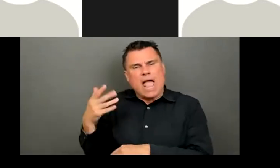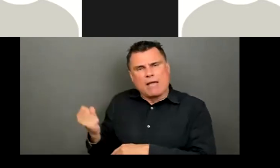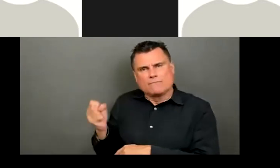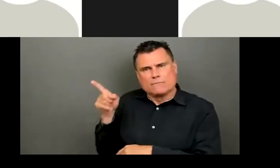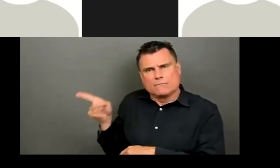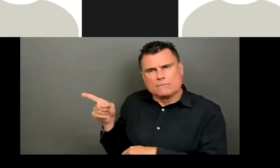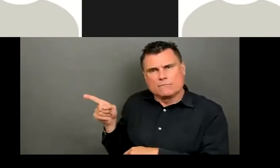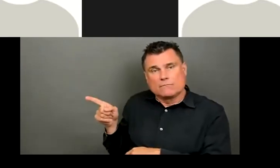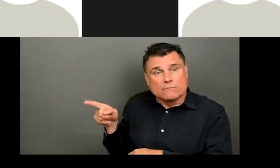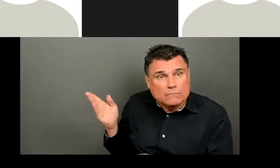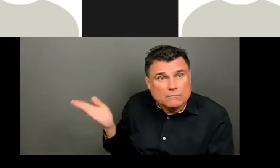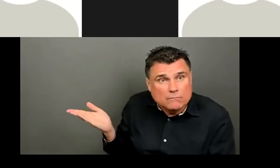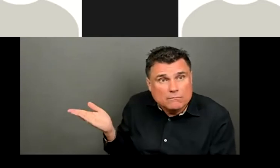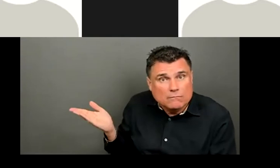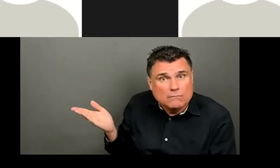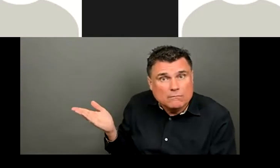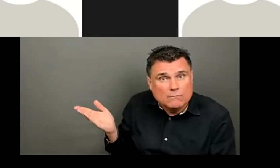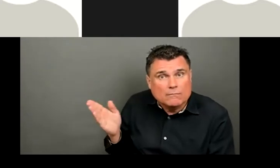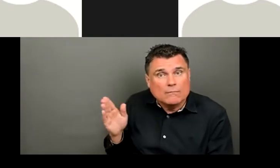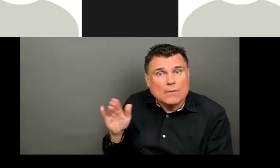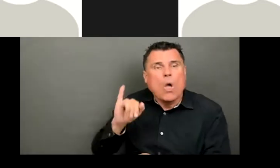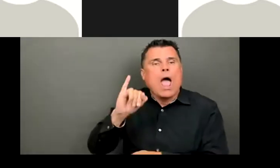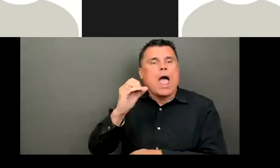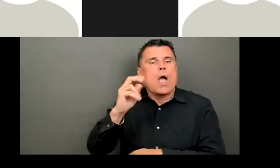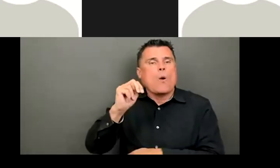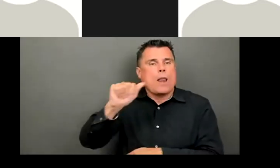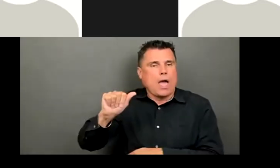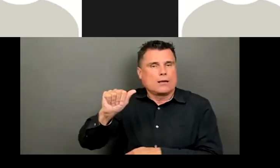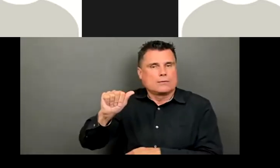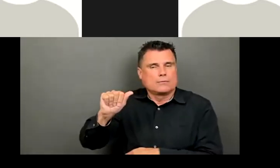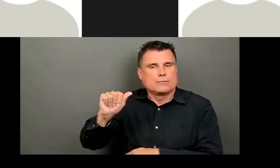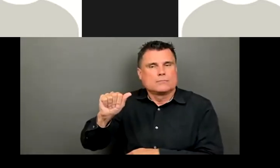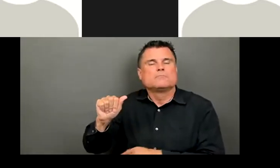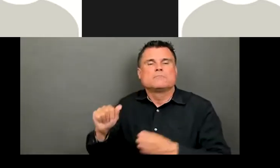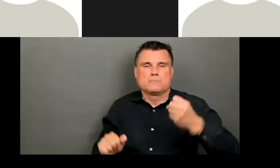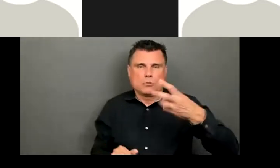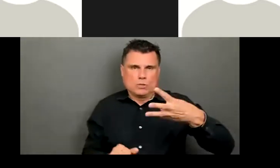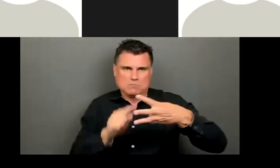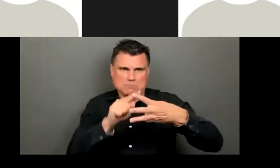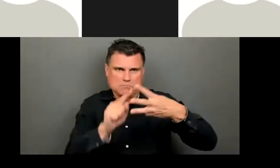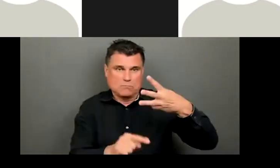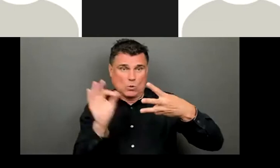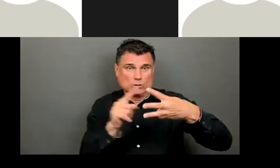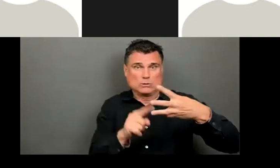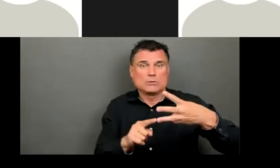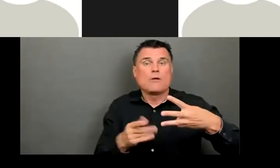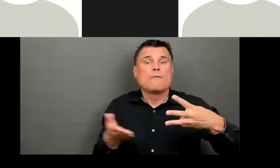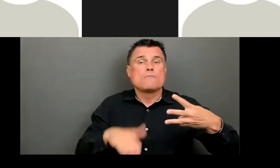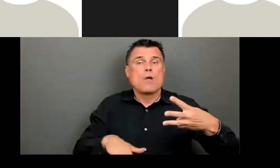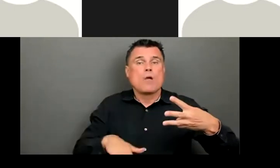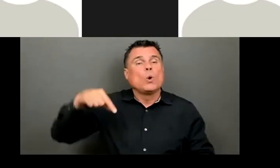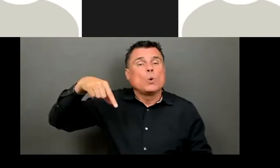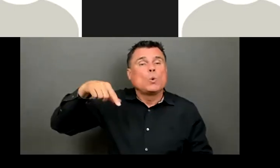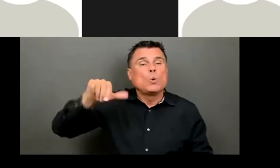I just wanted to raise three questions that were asked in the Q&A box. Nino, myself, and the